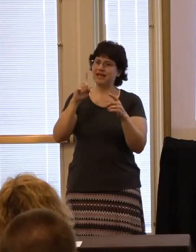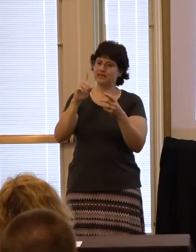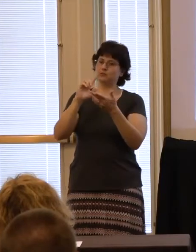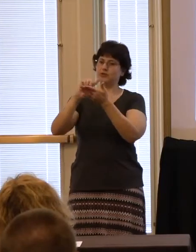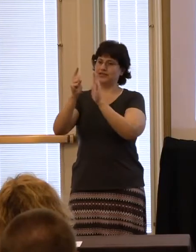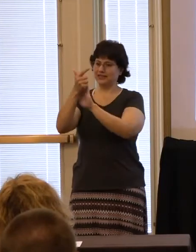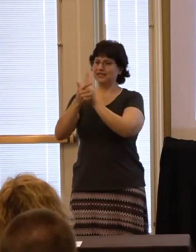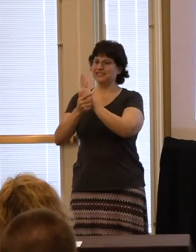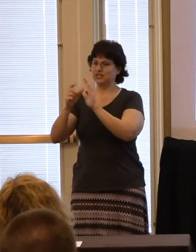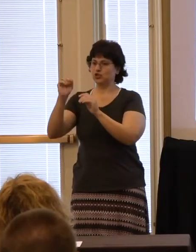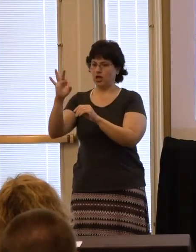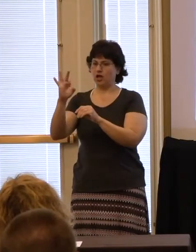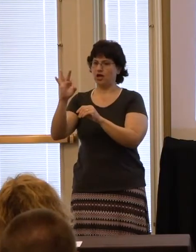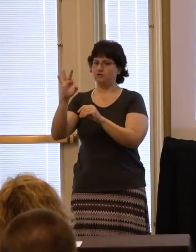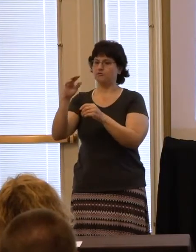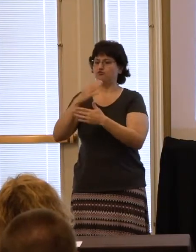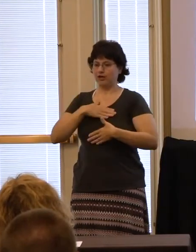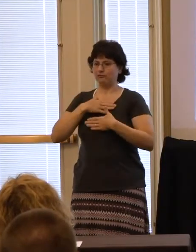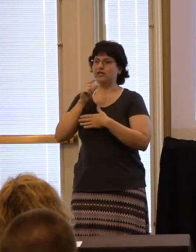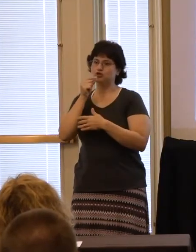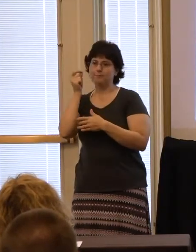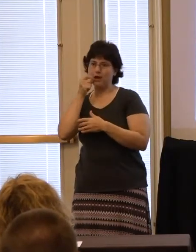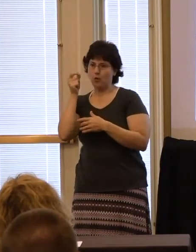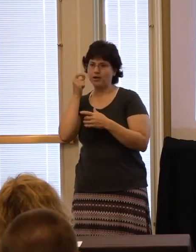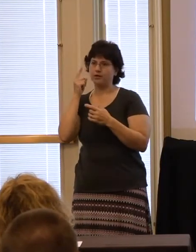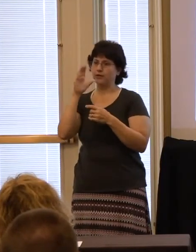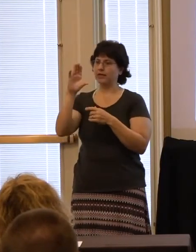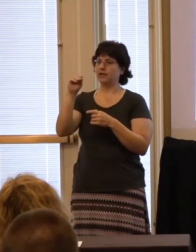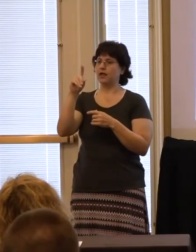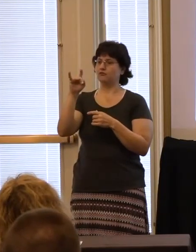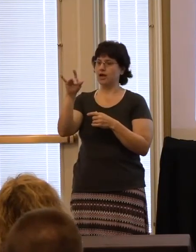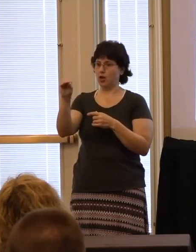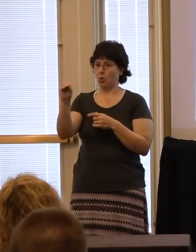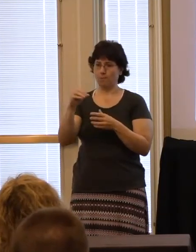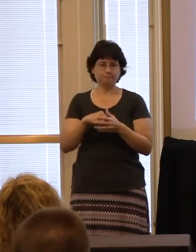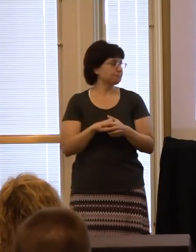legalization of recreational marijuana in Colorado.